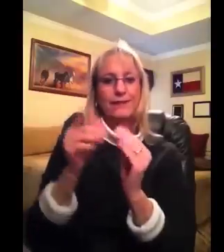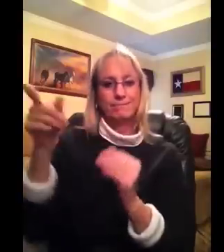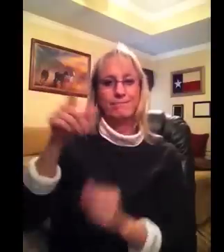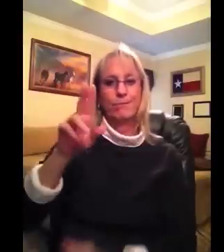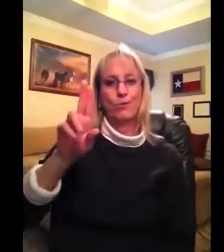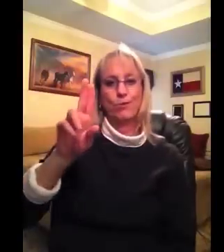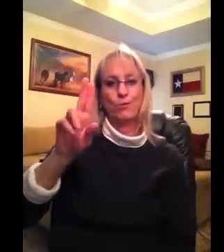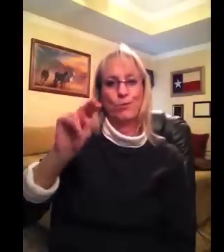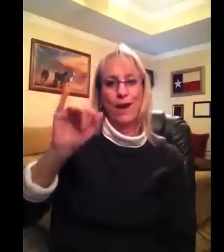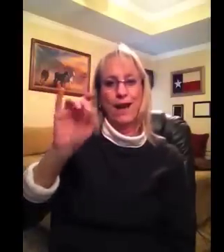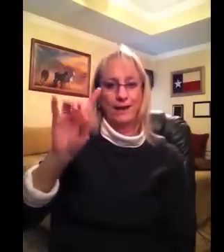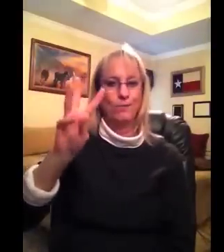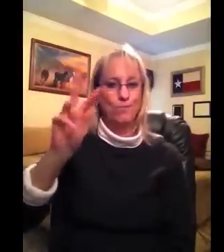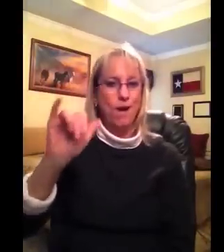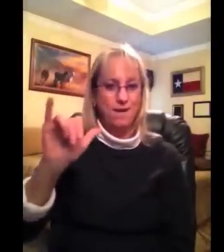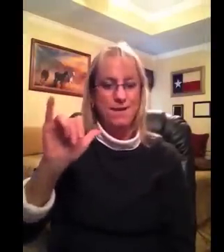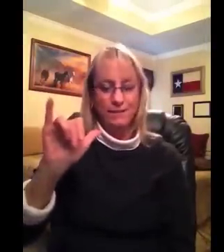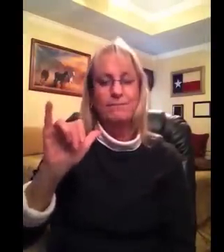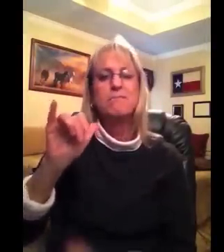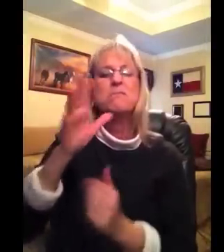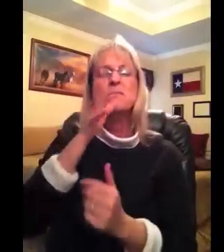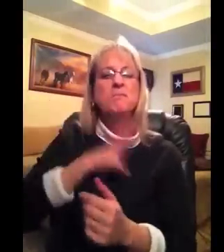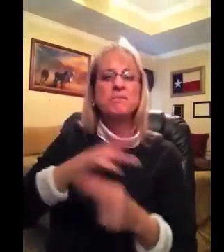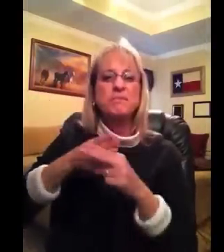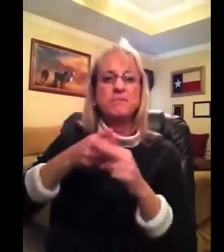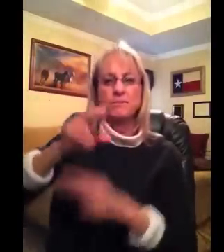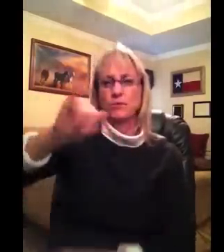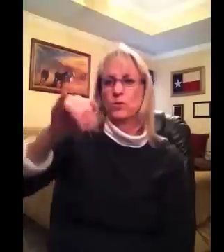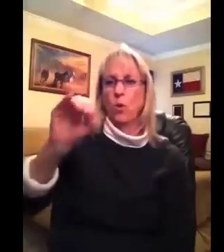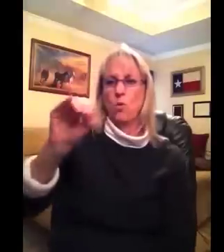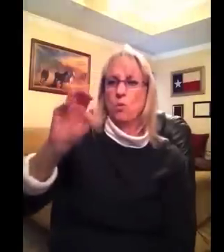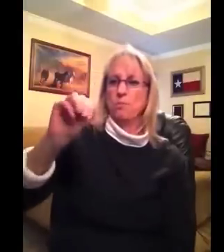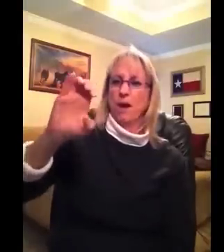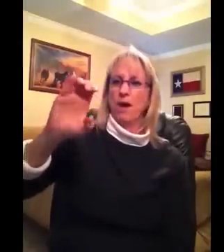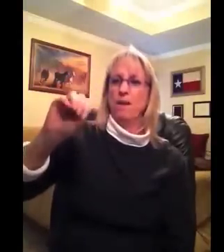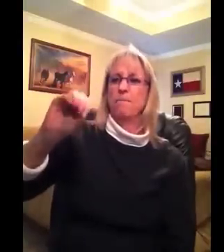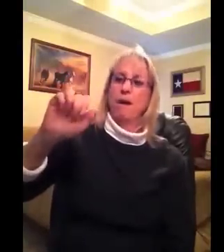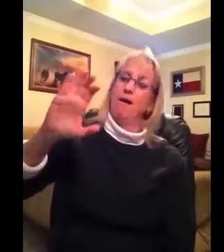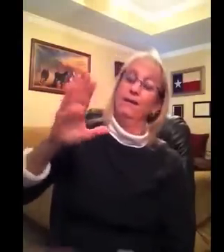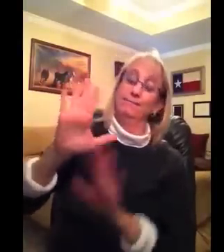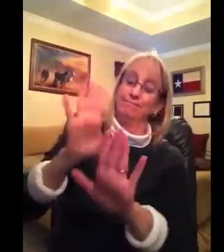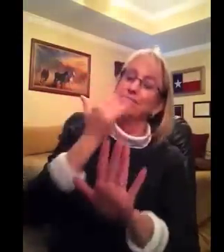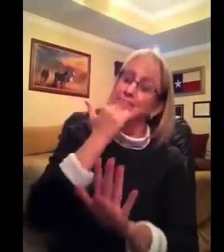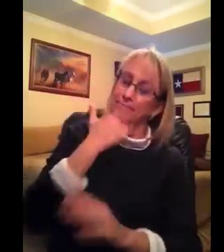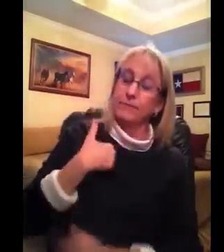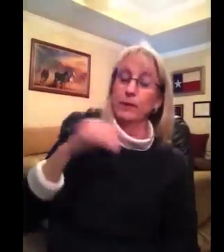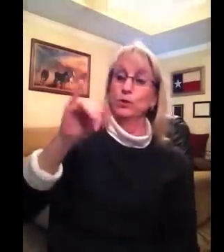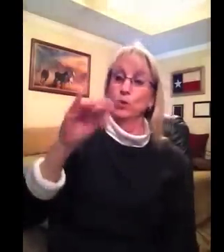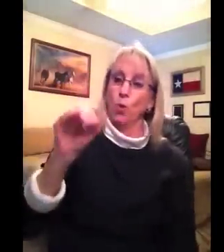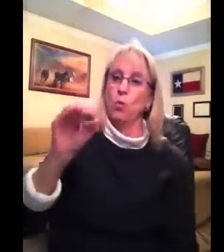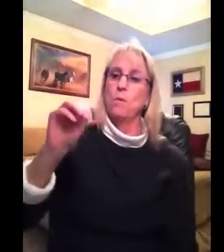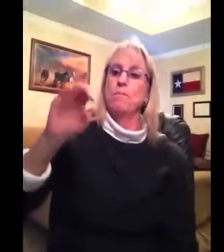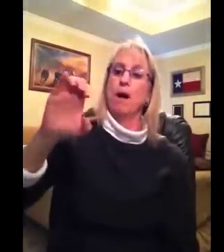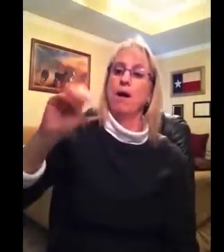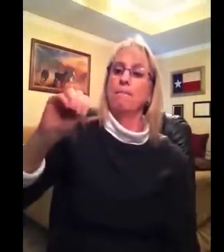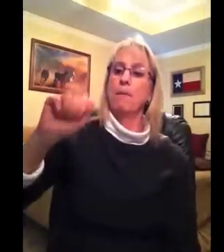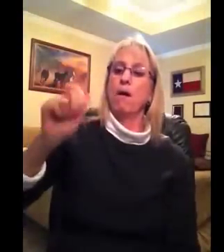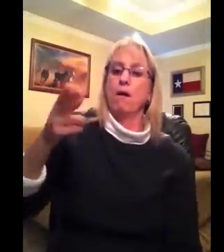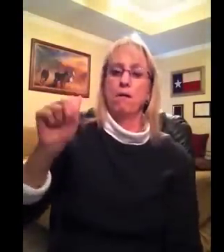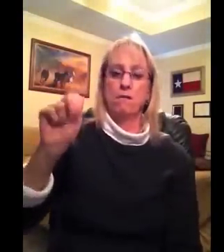some of the board members met with United Way's Joe McMahon, who is